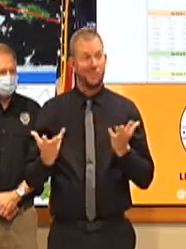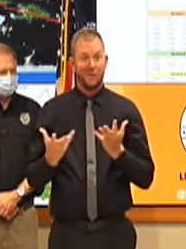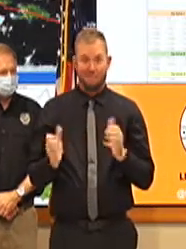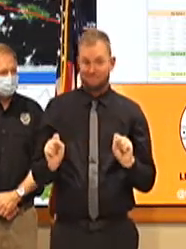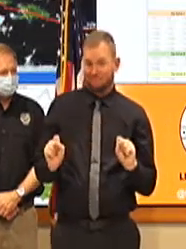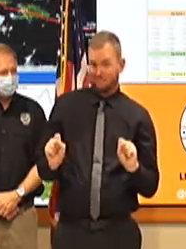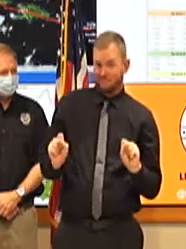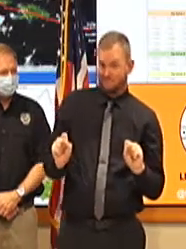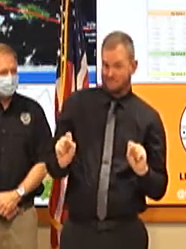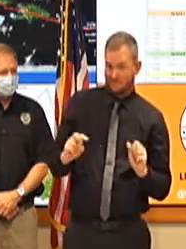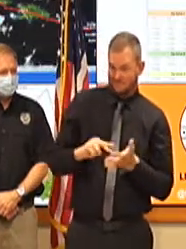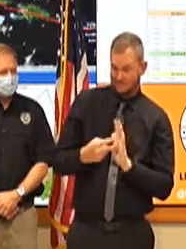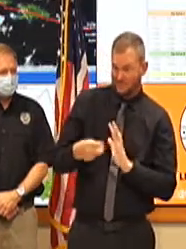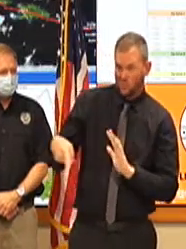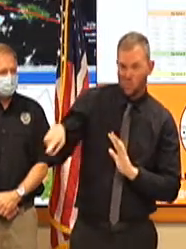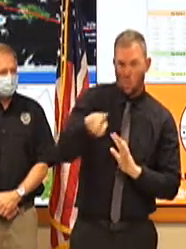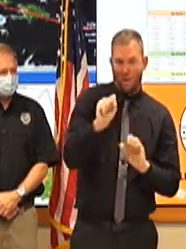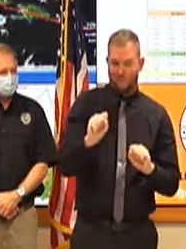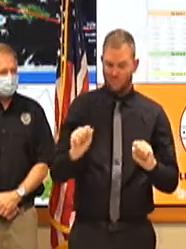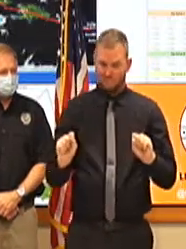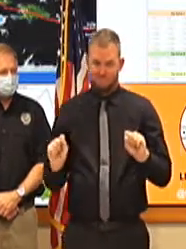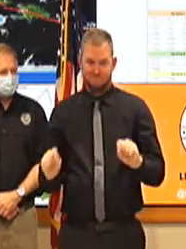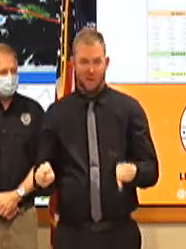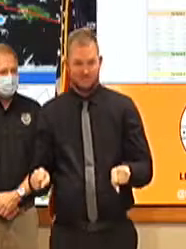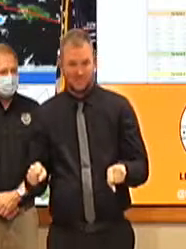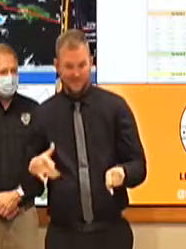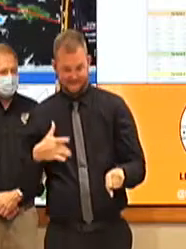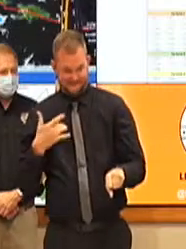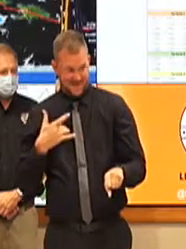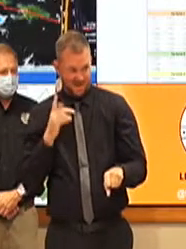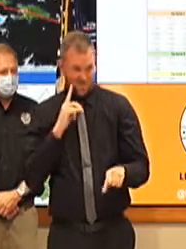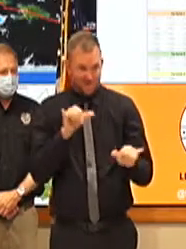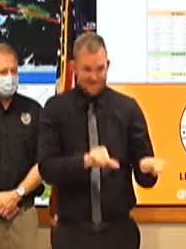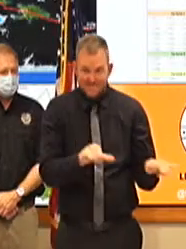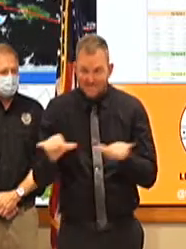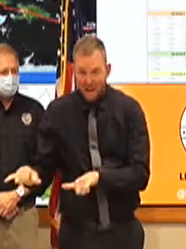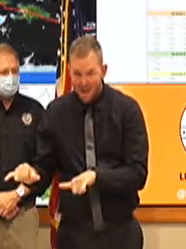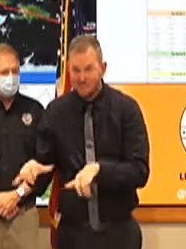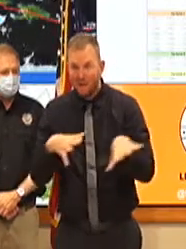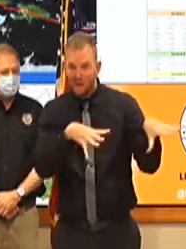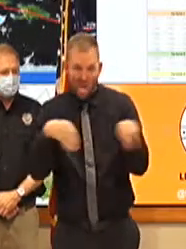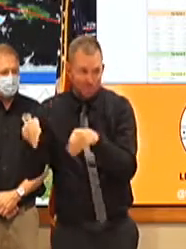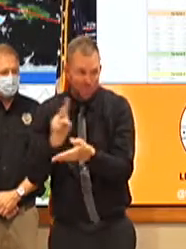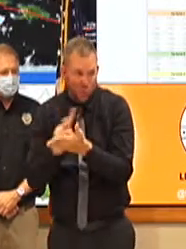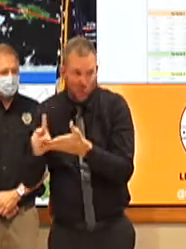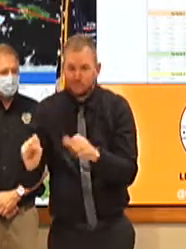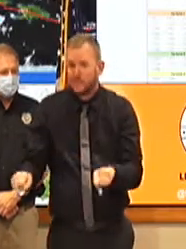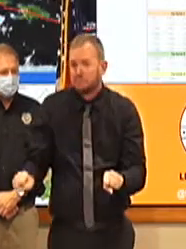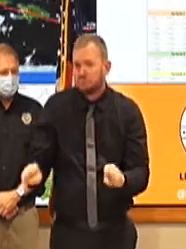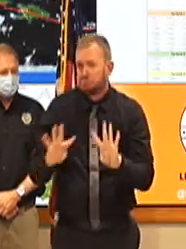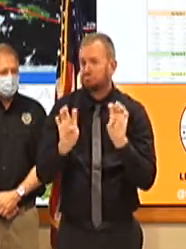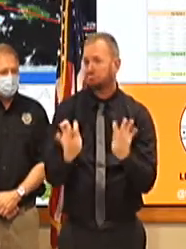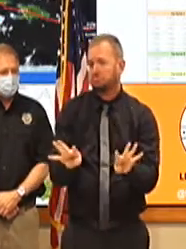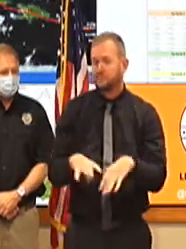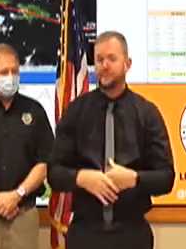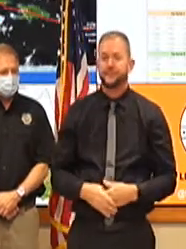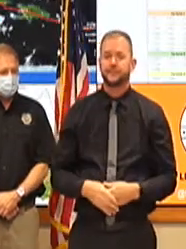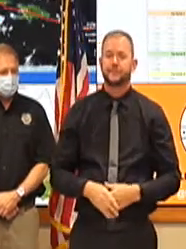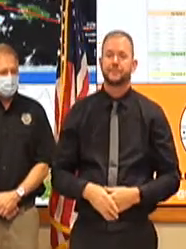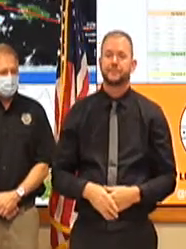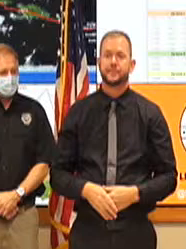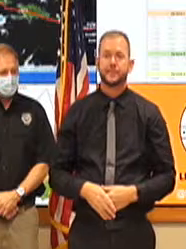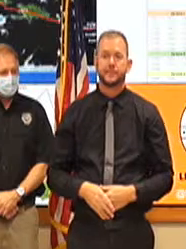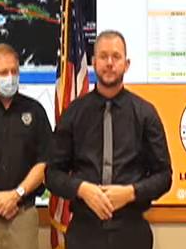lot of people without power. And what that means is that if you have